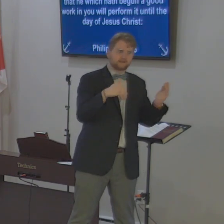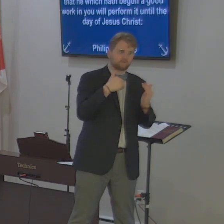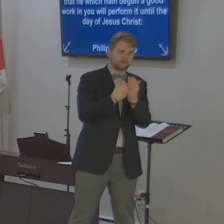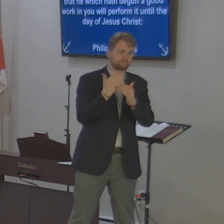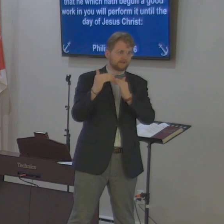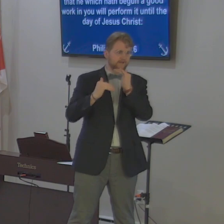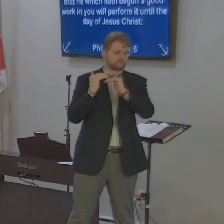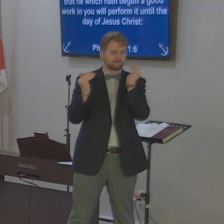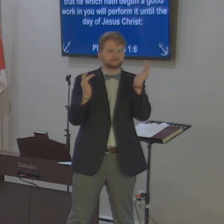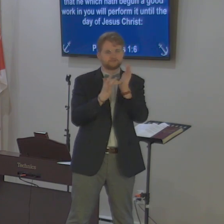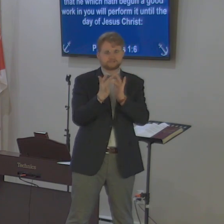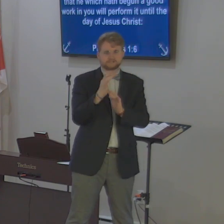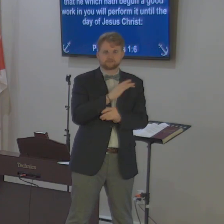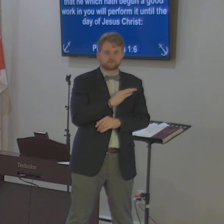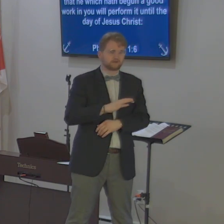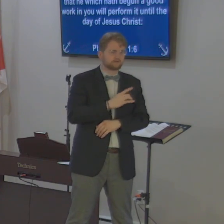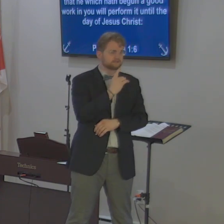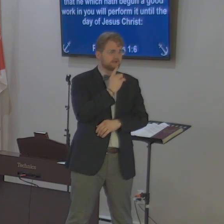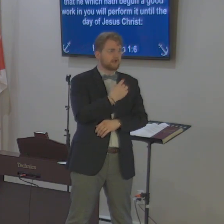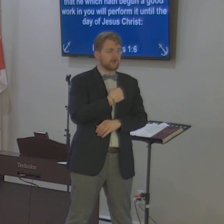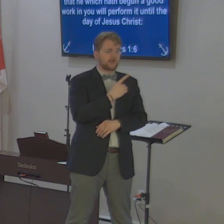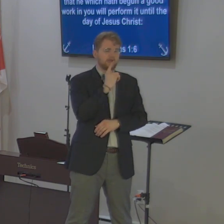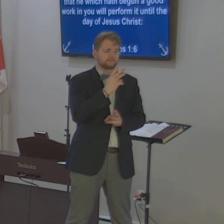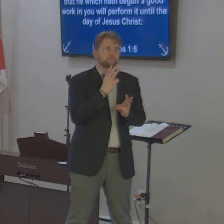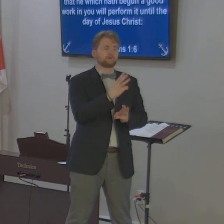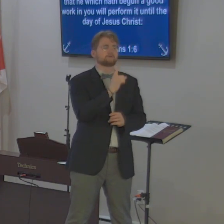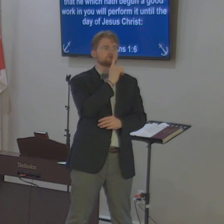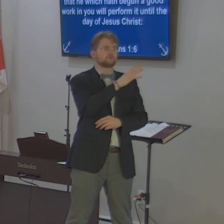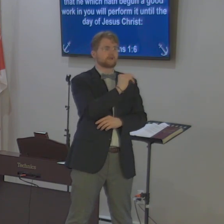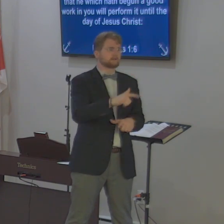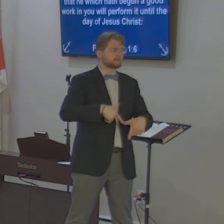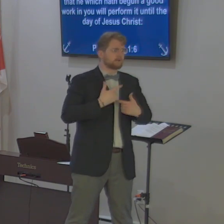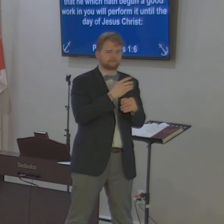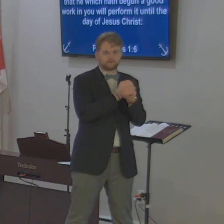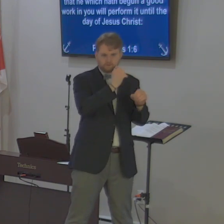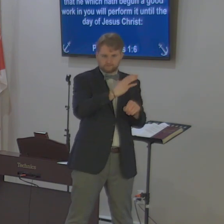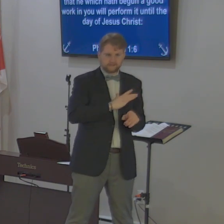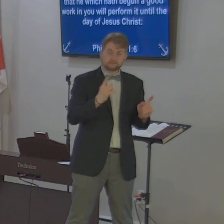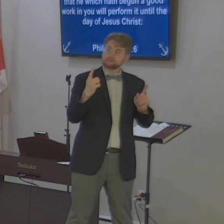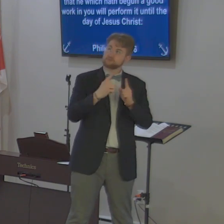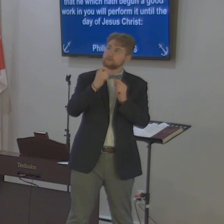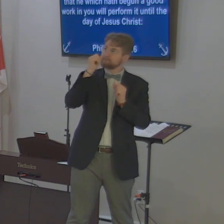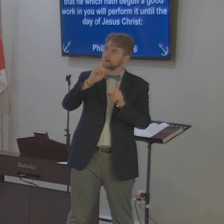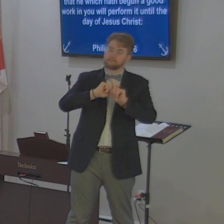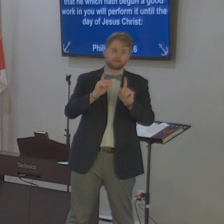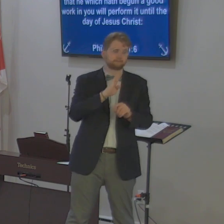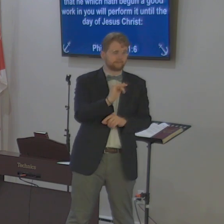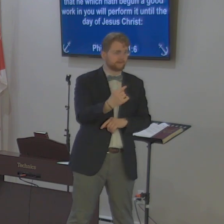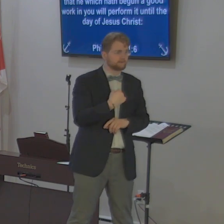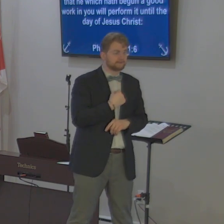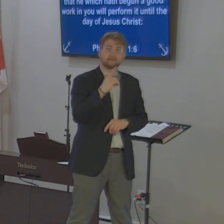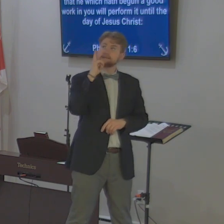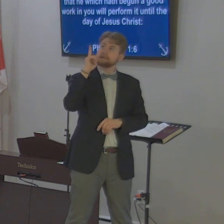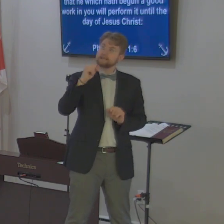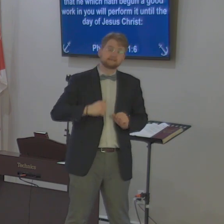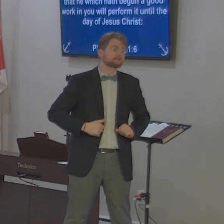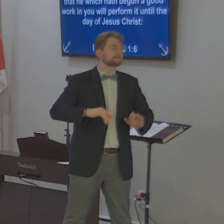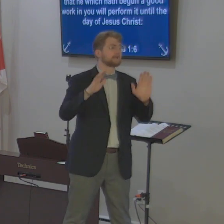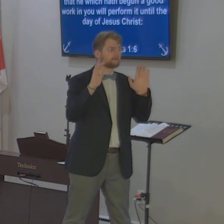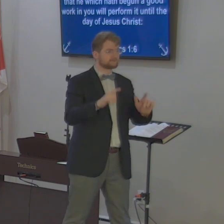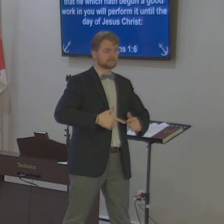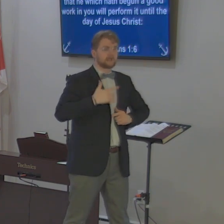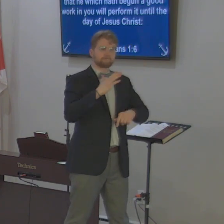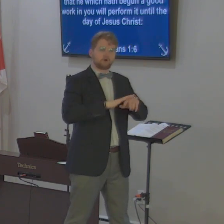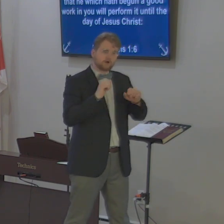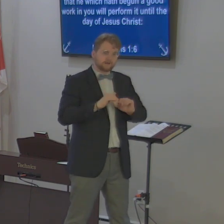Christ said, I'm the truth, the way, the life. No man cometh to the Father but by me. He gave his life on the cross of Calvary so that you can have a home in heaven. And the